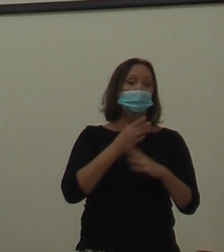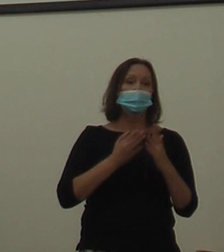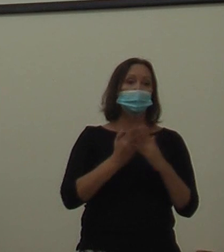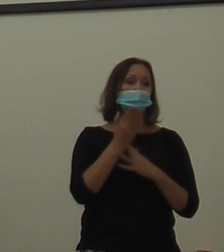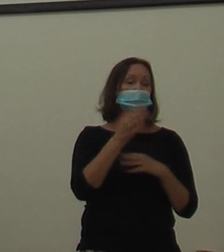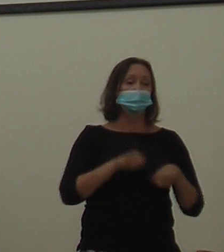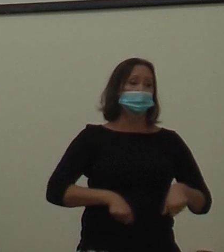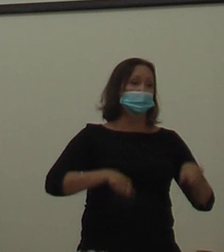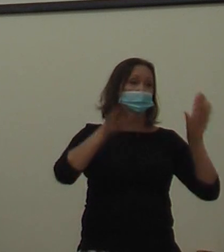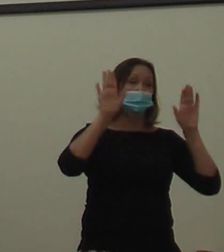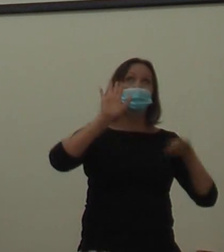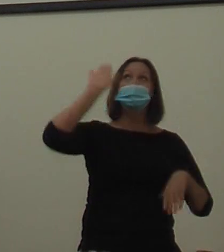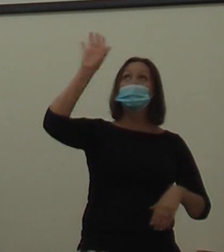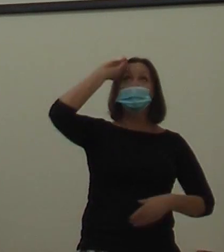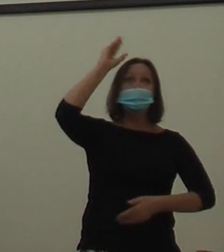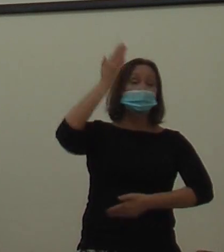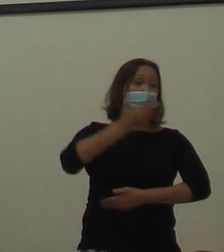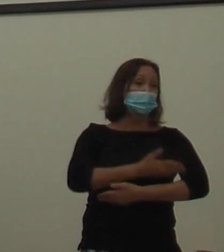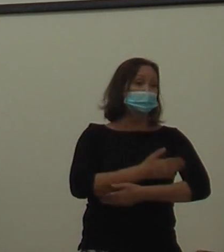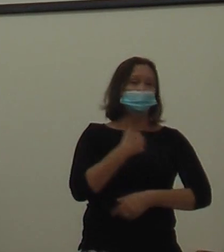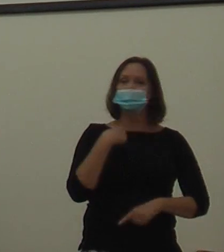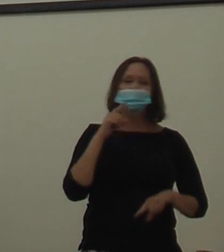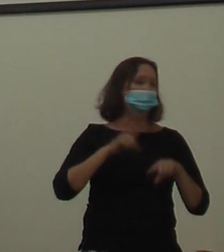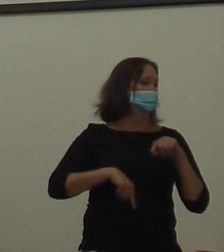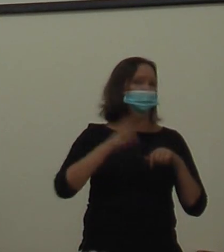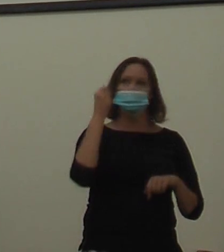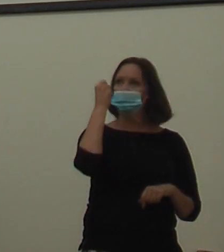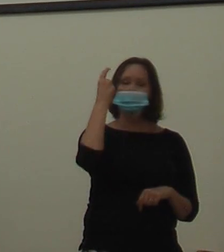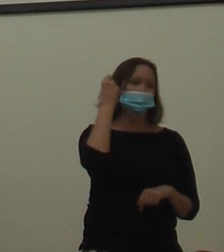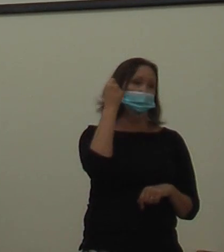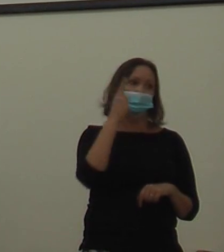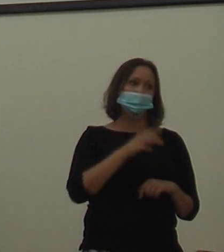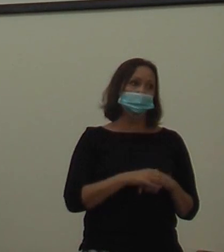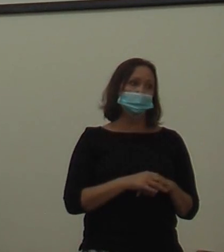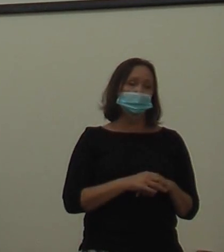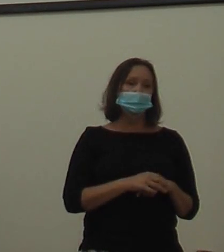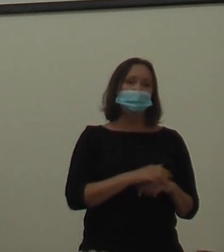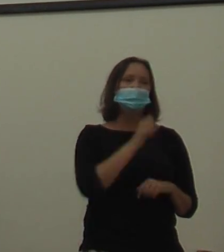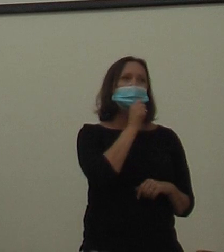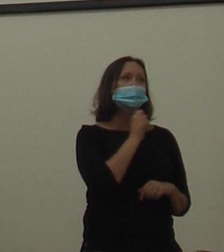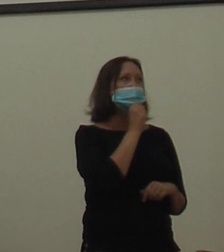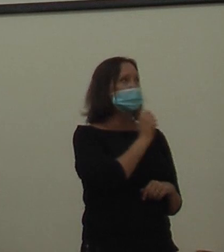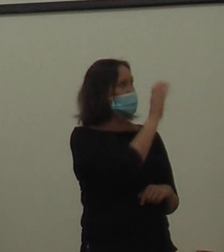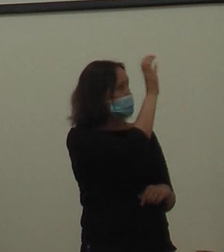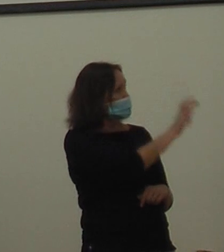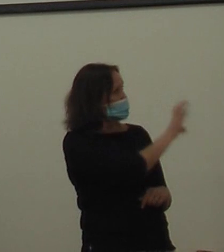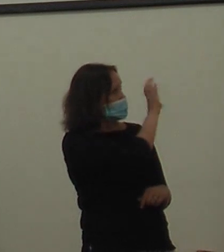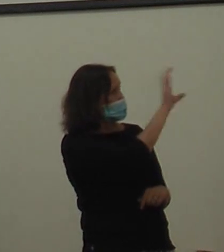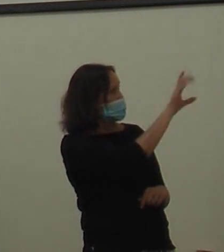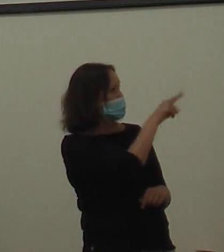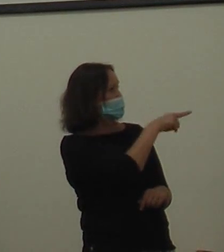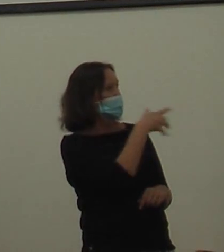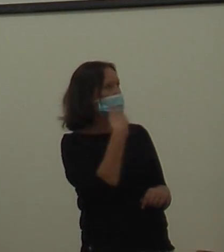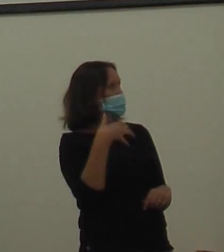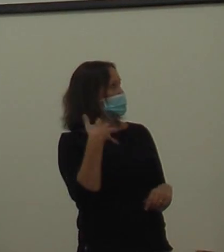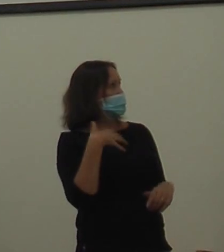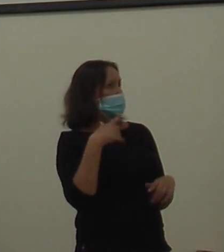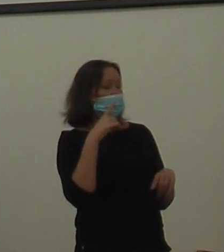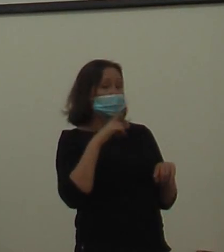And the suffering that Jesus did for us is also an act of ultimate love.